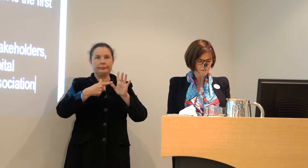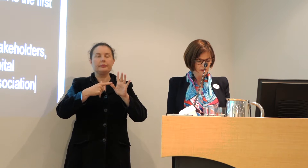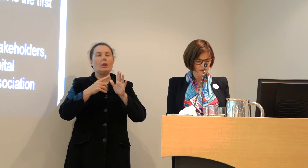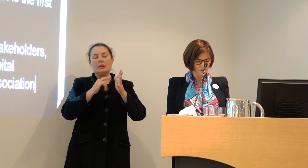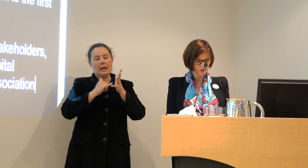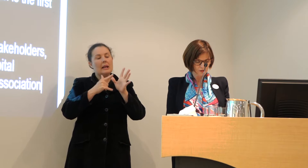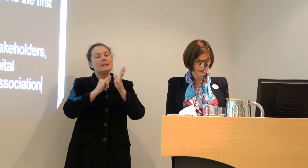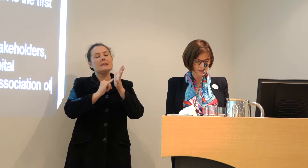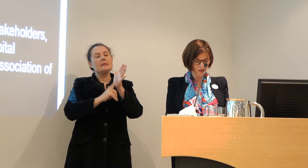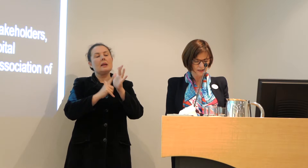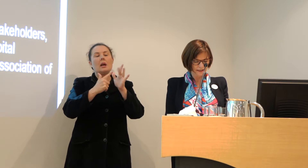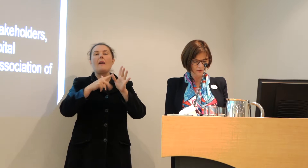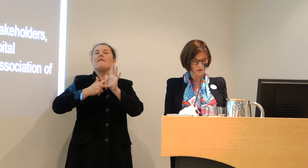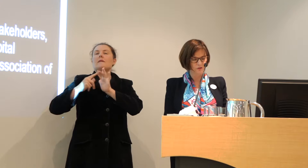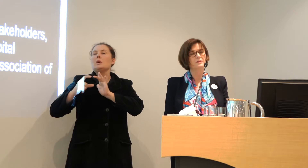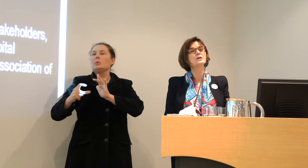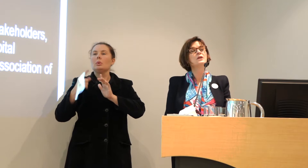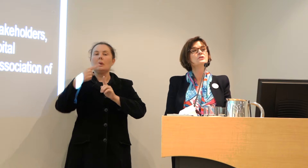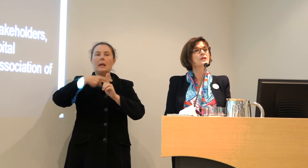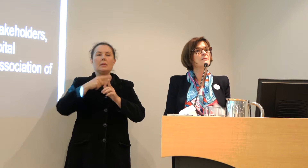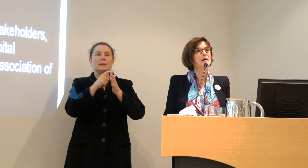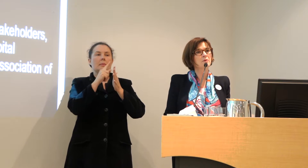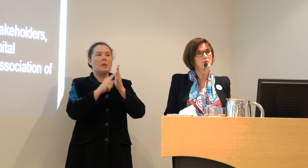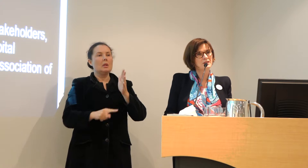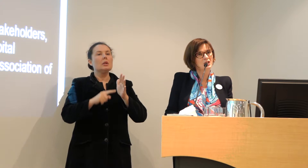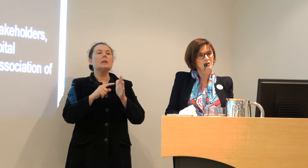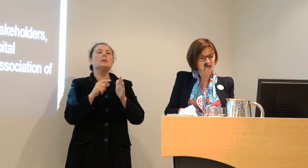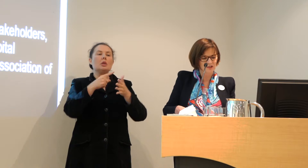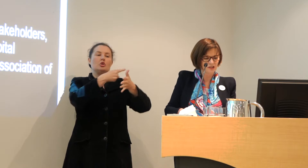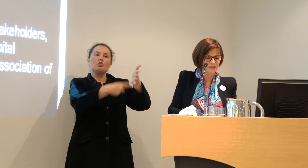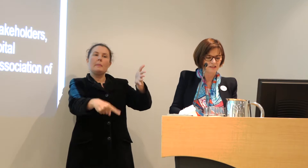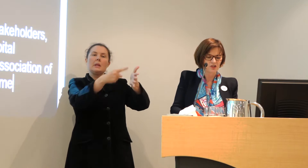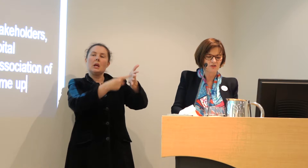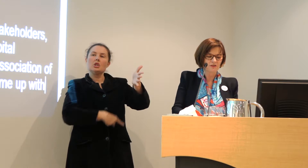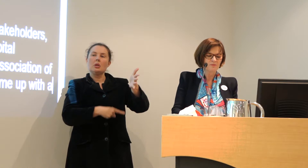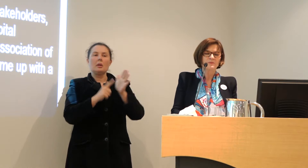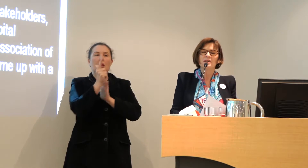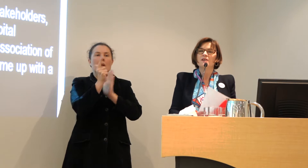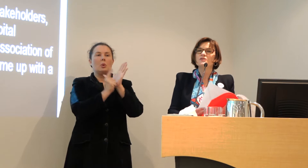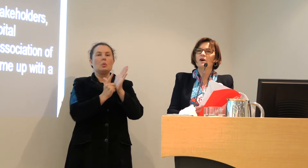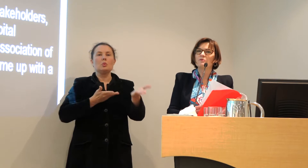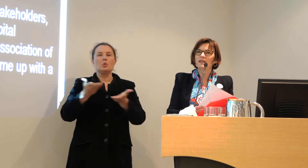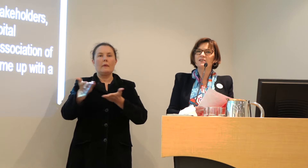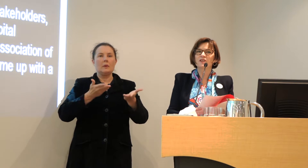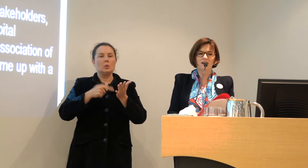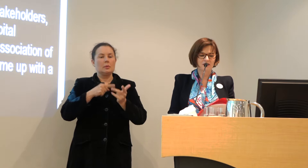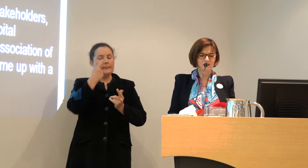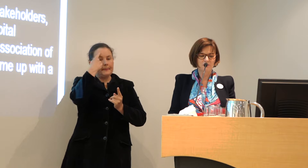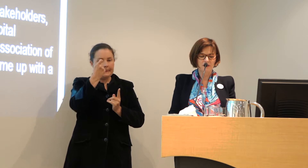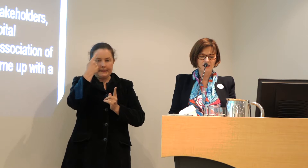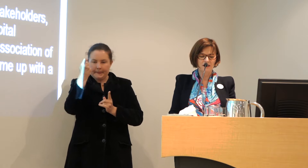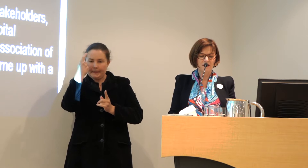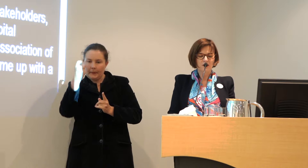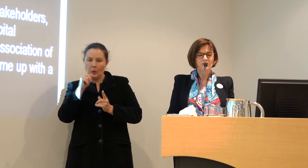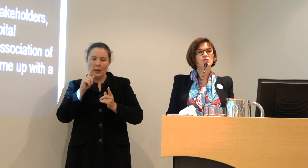the Disability Discrimination Legal Service to come up with a solution to these issues. So I'm really delighted